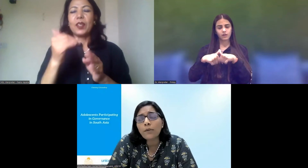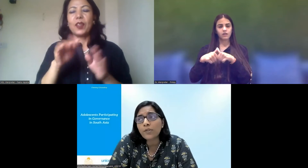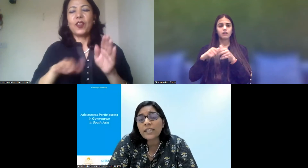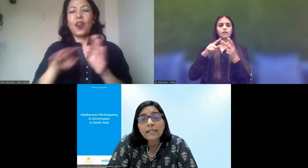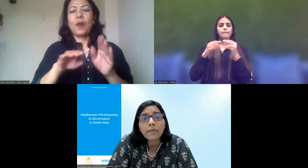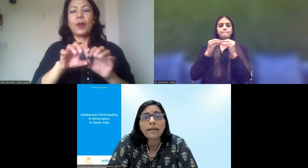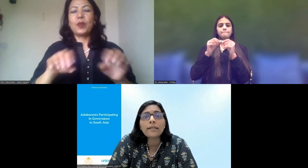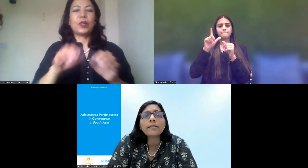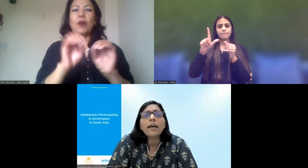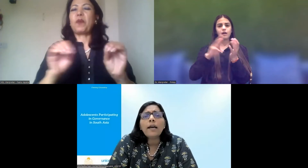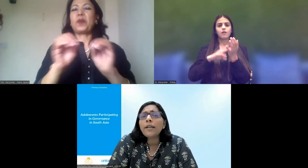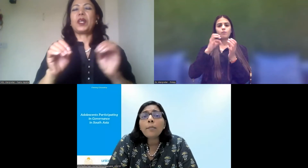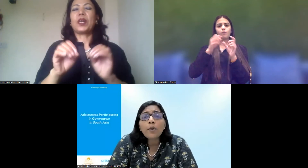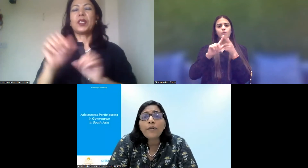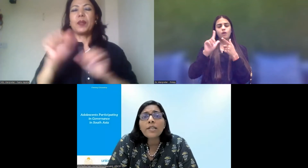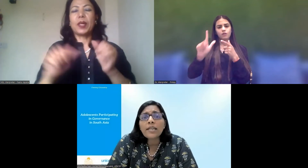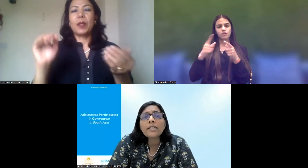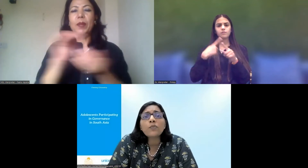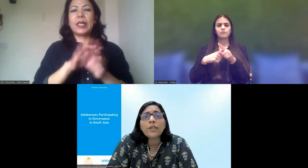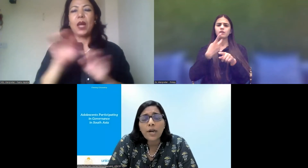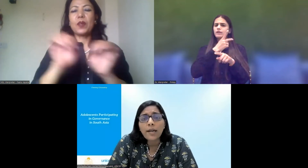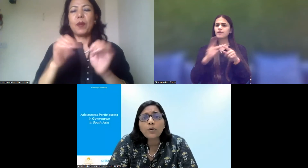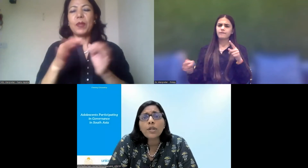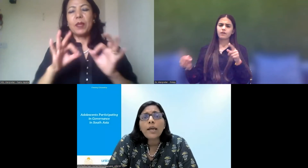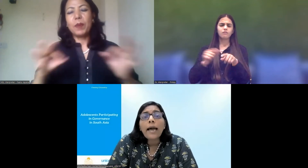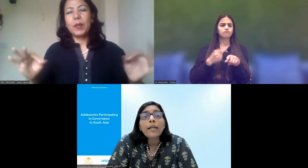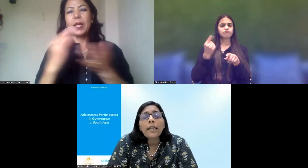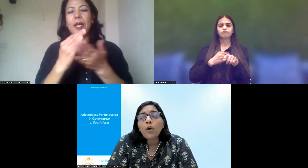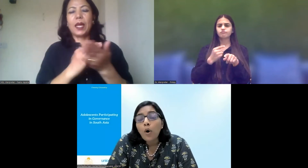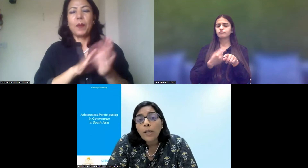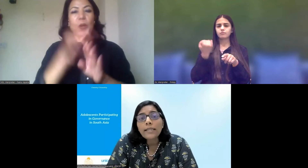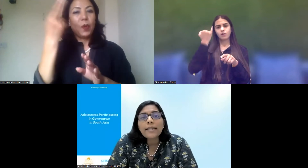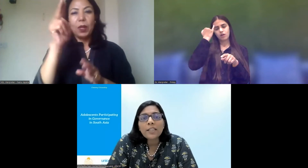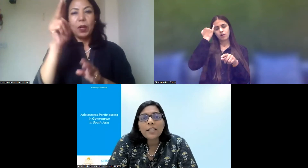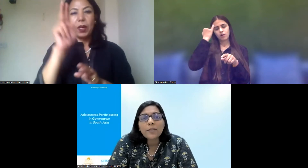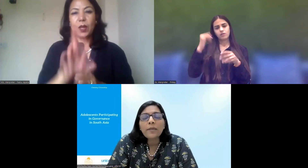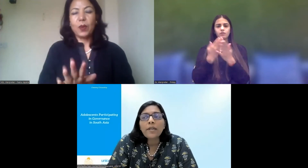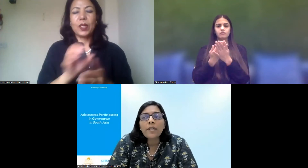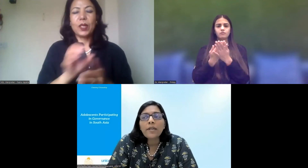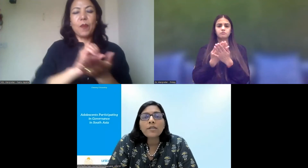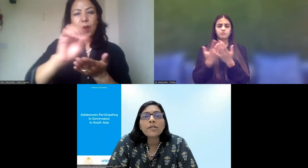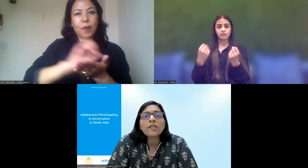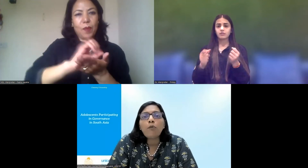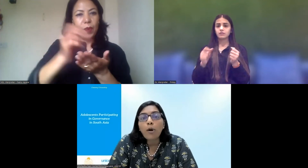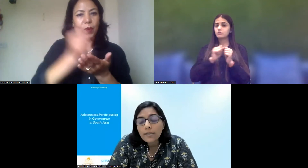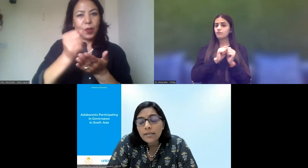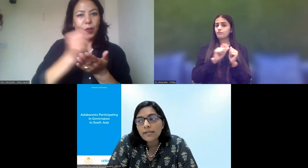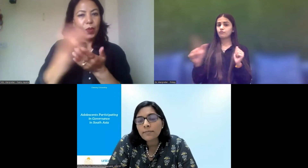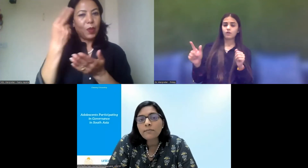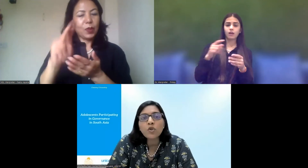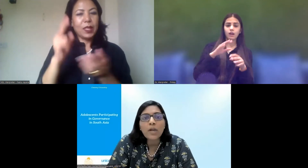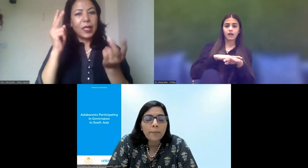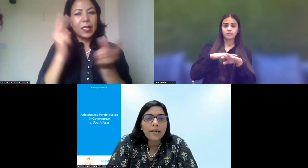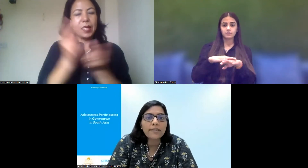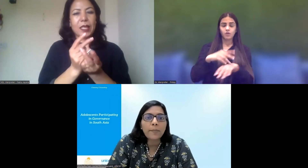model for seasonal migrants. A number of initiatives were tried out. And in all these experimentations,